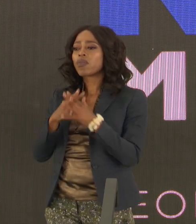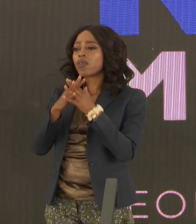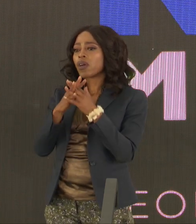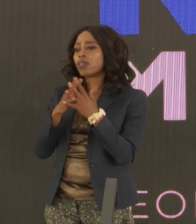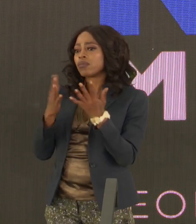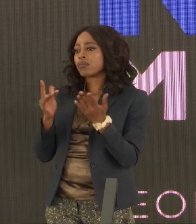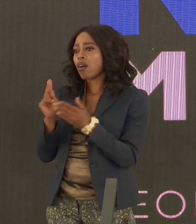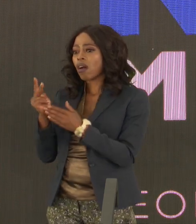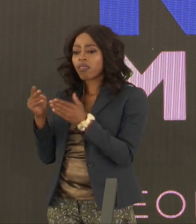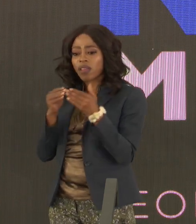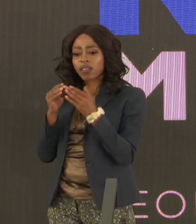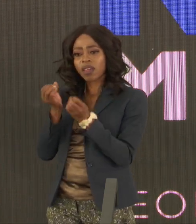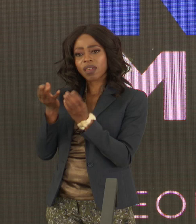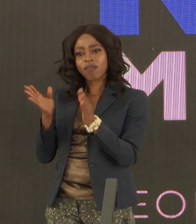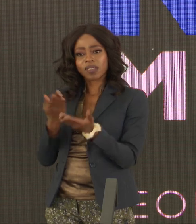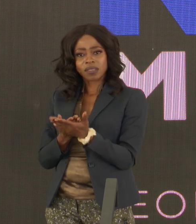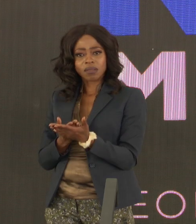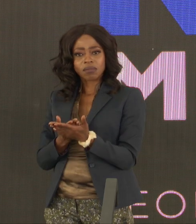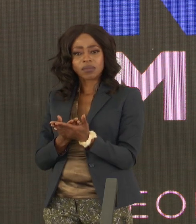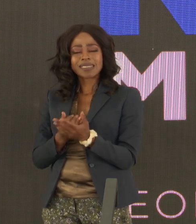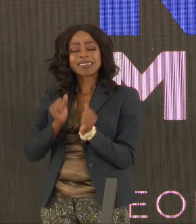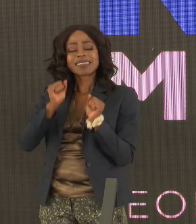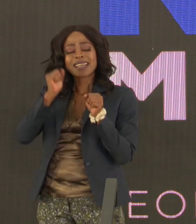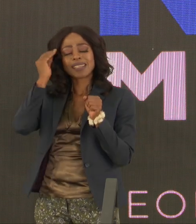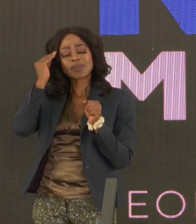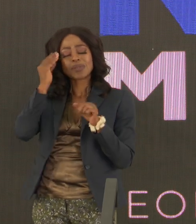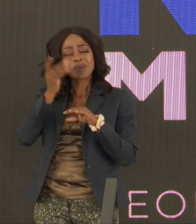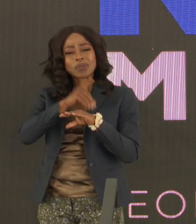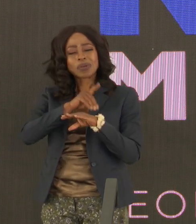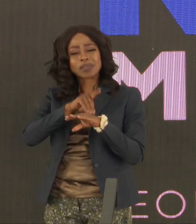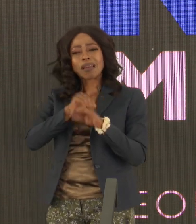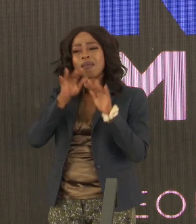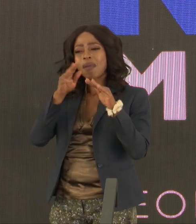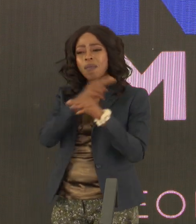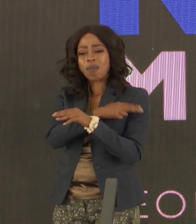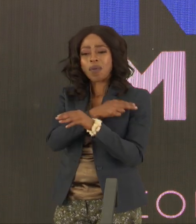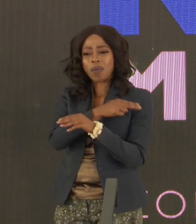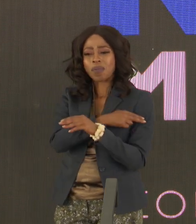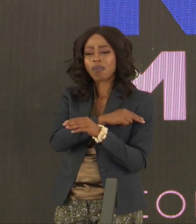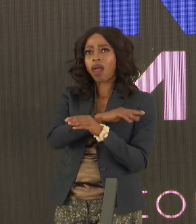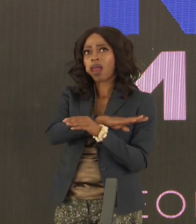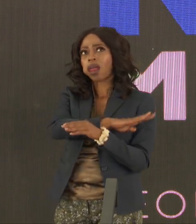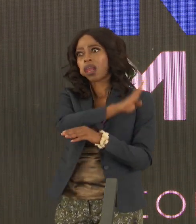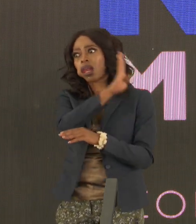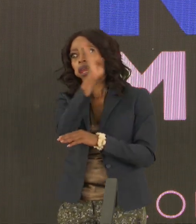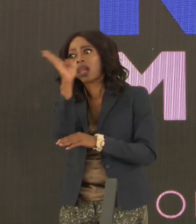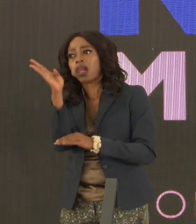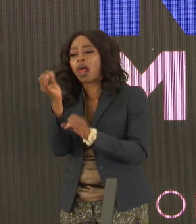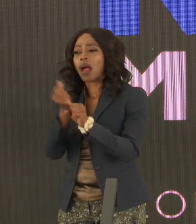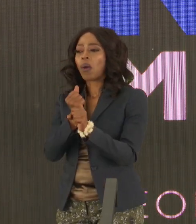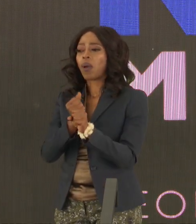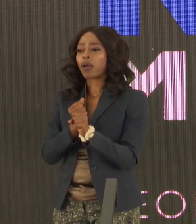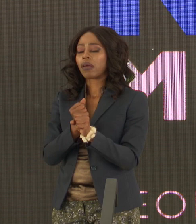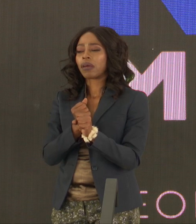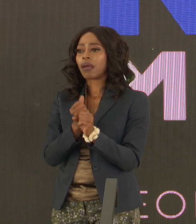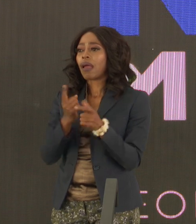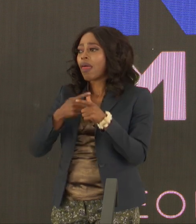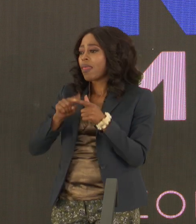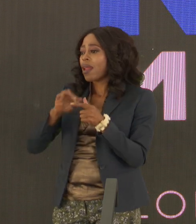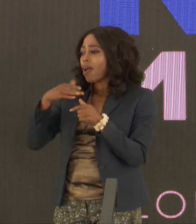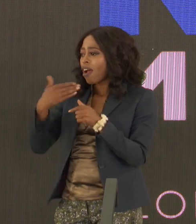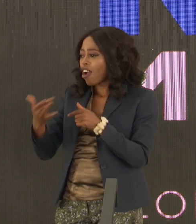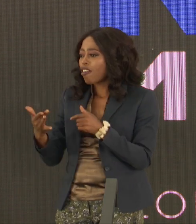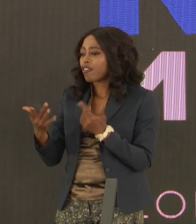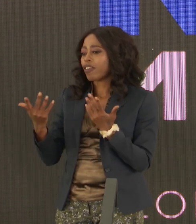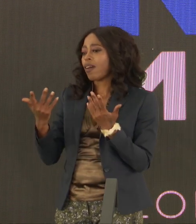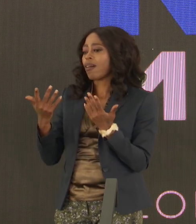caregivers. We know doctors in public hospitals work long shifts and then immediately go on call